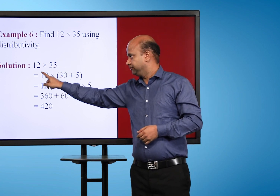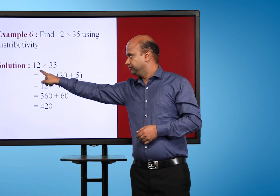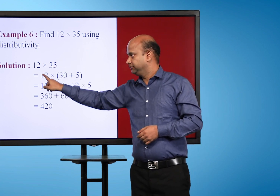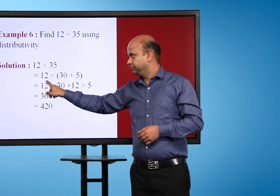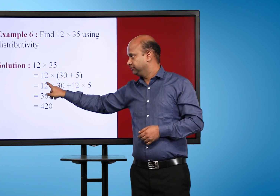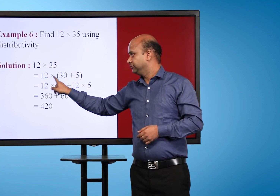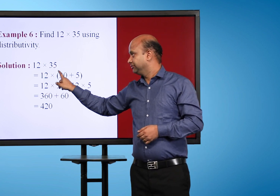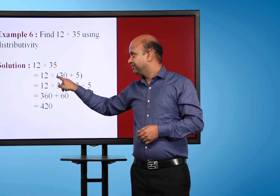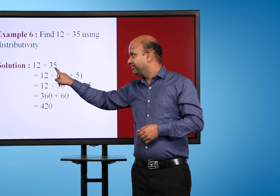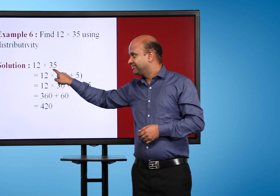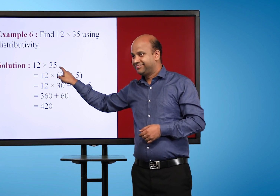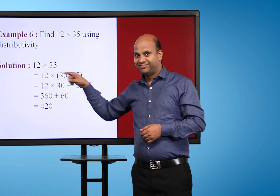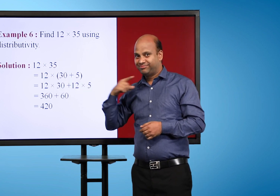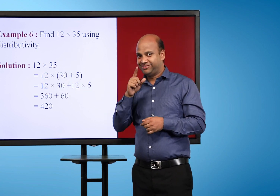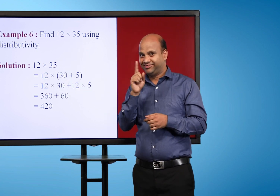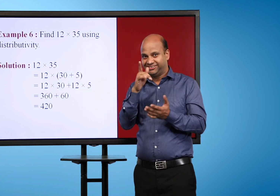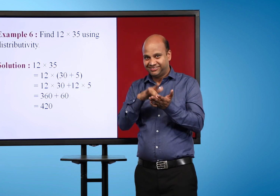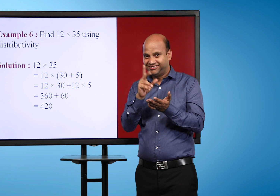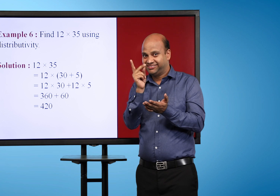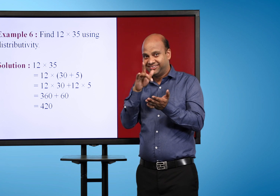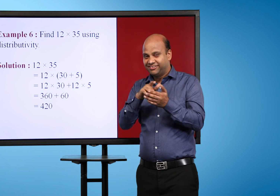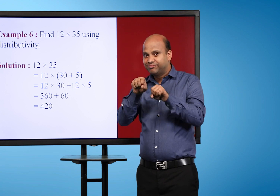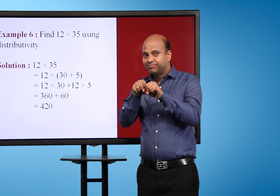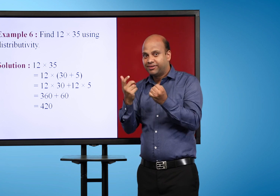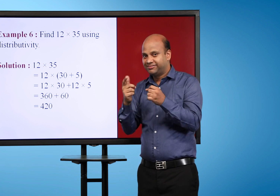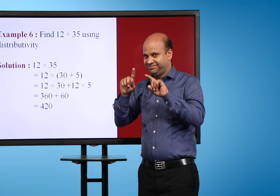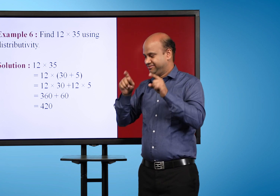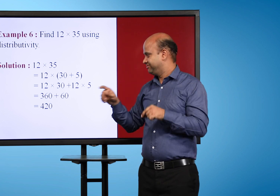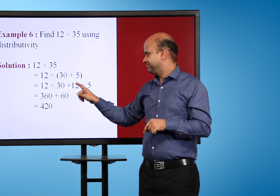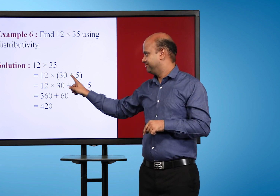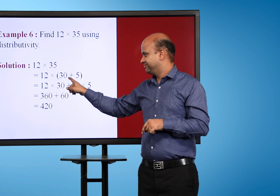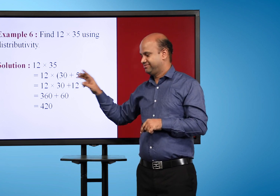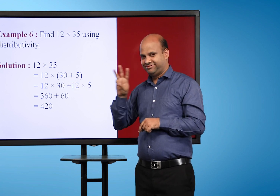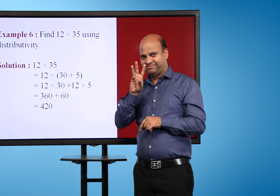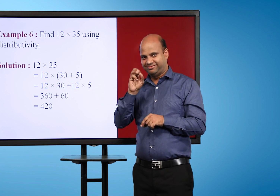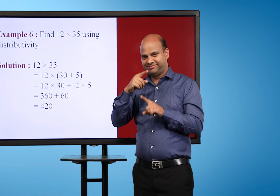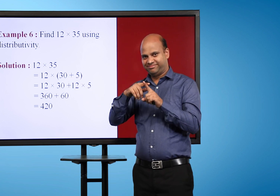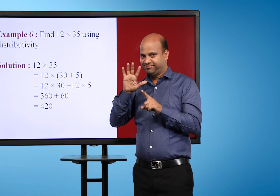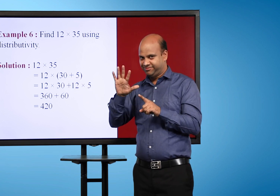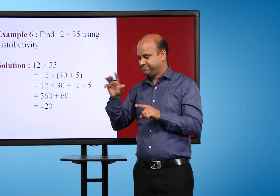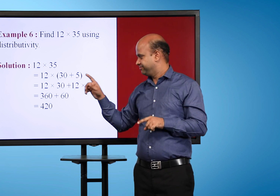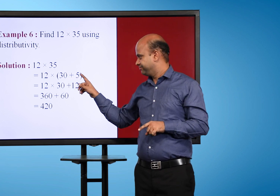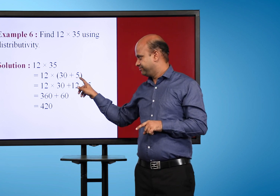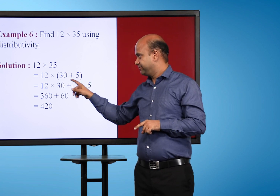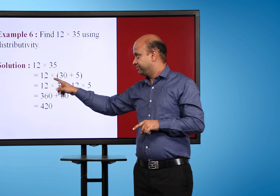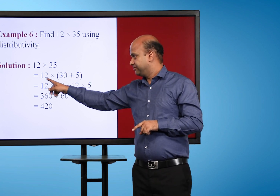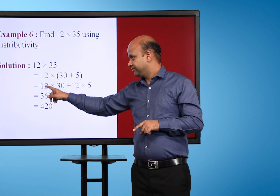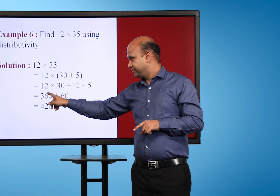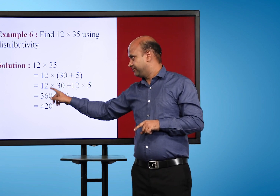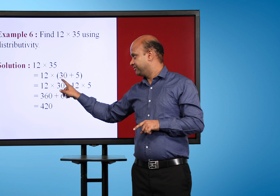12 multiplied by 35 is equal to 12 multiplied by, in brackets, 30 plus 5, which is equal